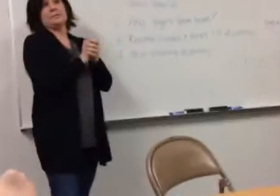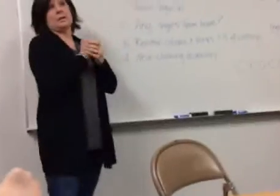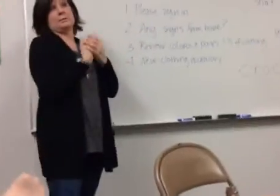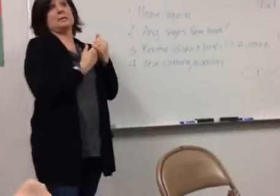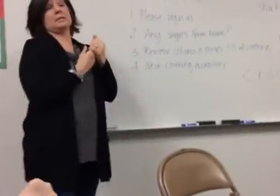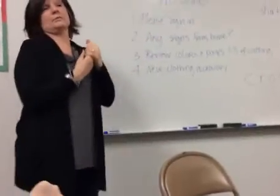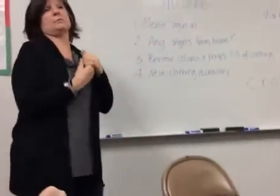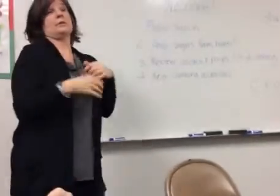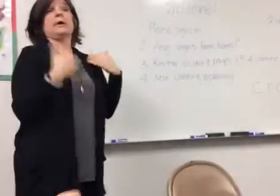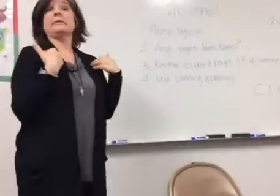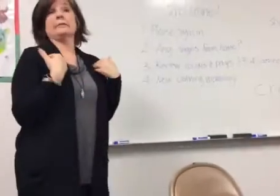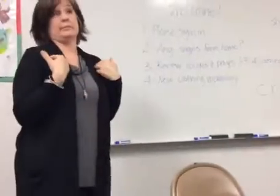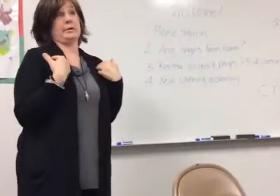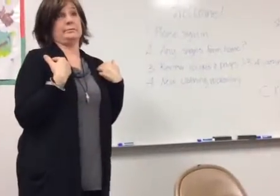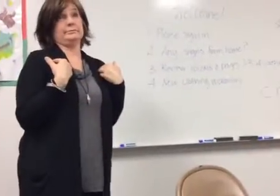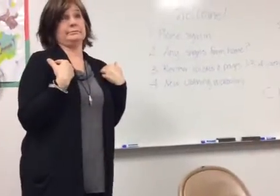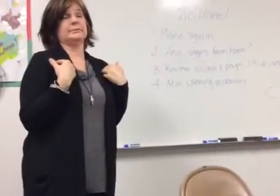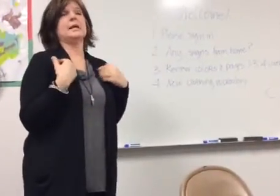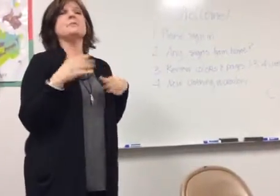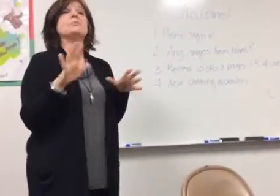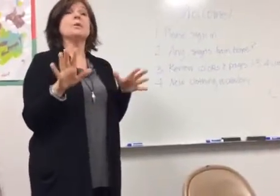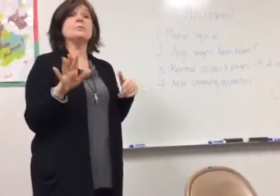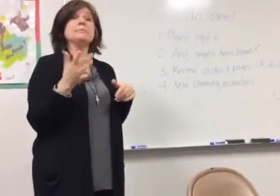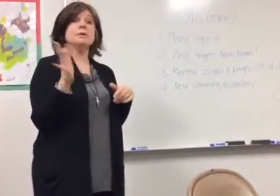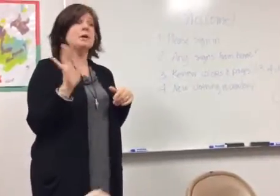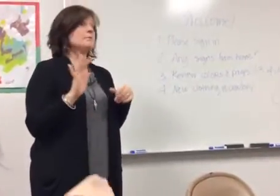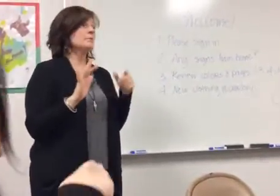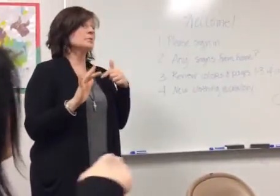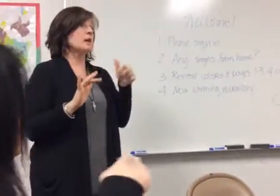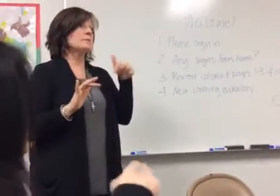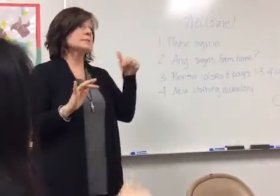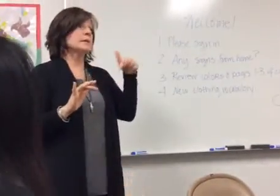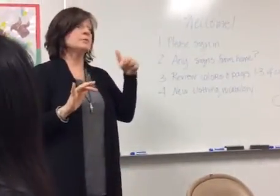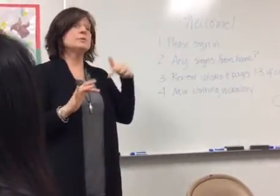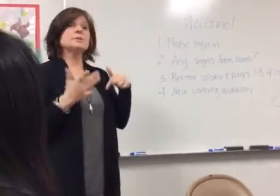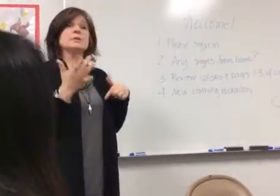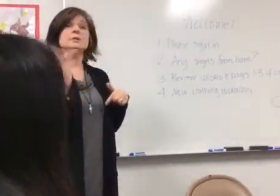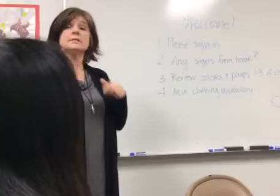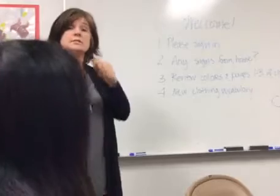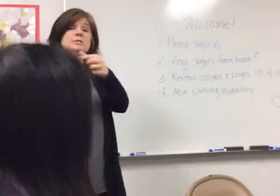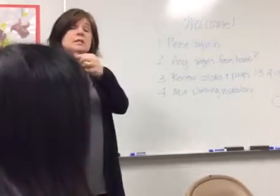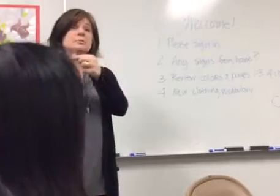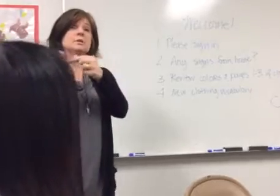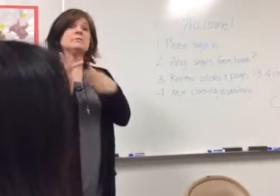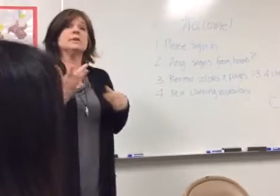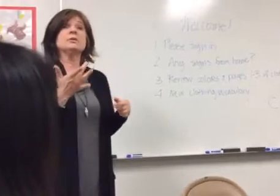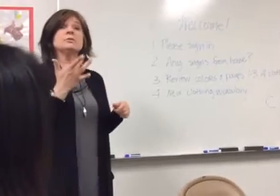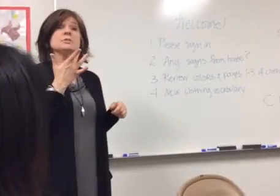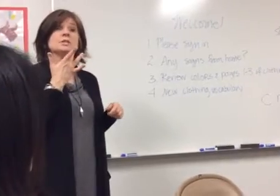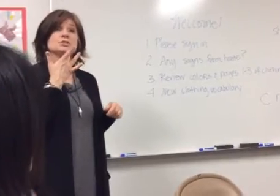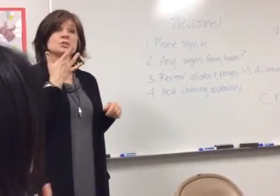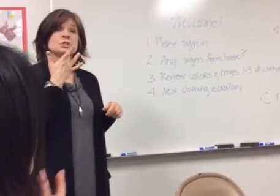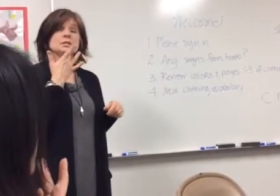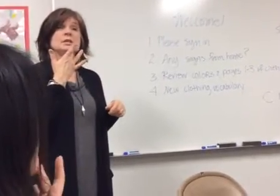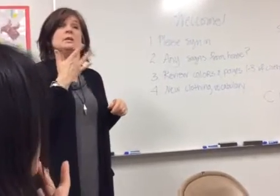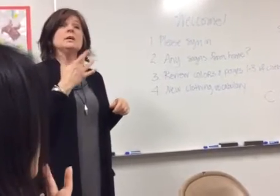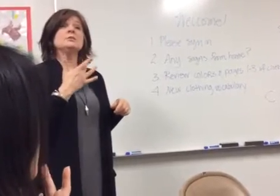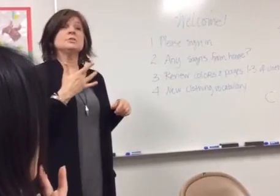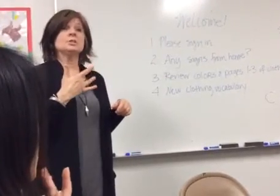have different documented signs for birthday? I don't know them all. Okay, what we, the most common sign we use here is you take your middle finger and you touch your chin, then you touch